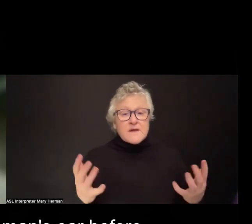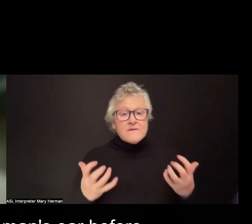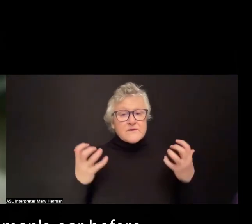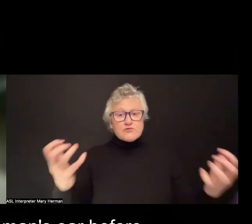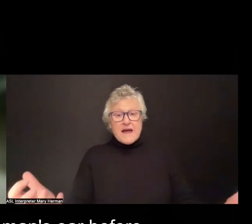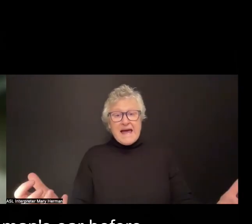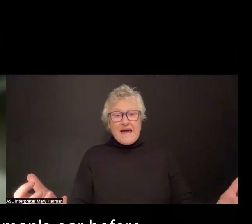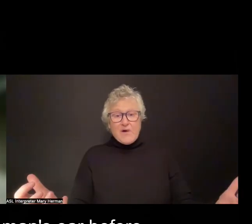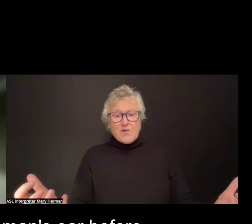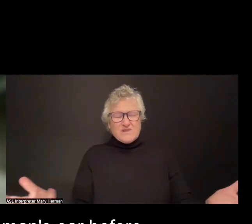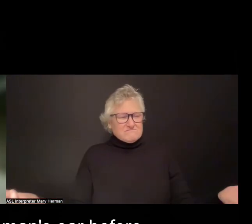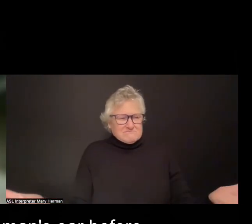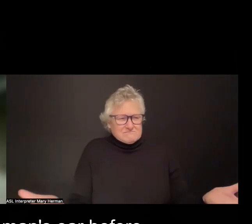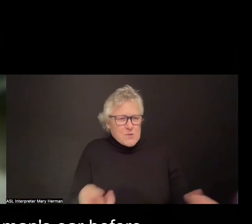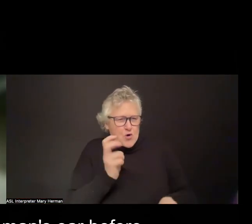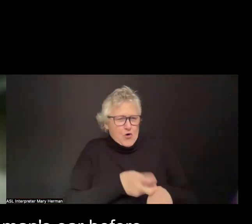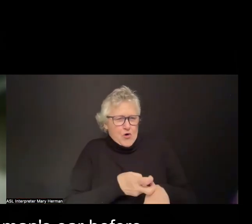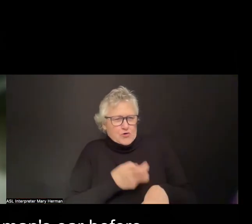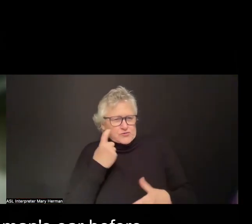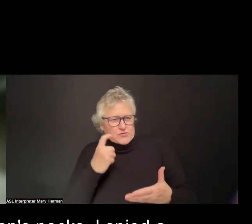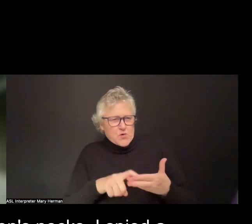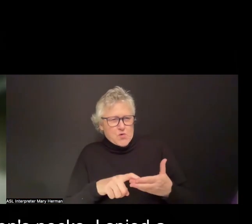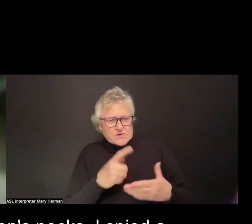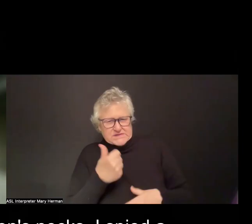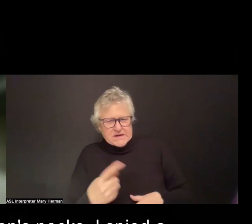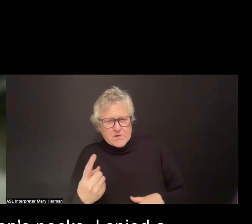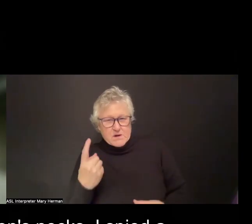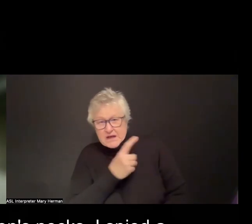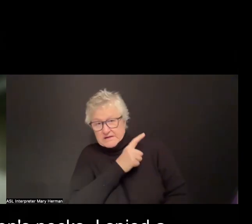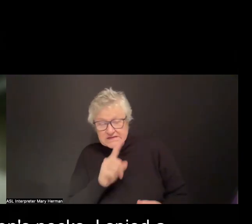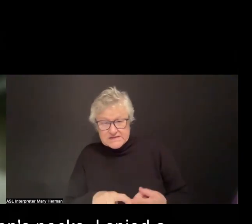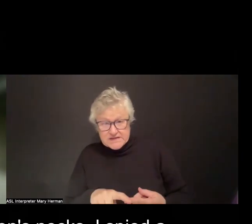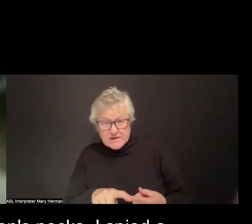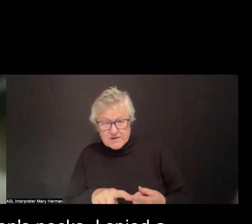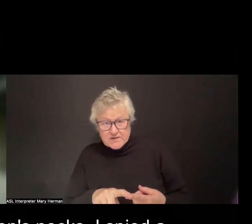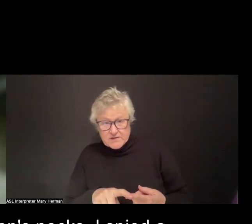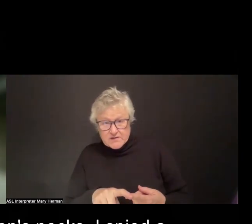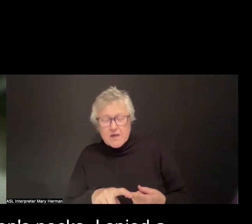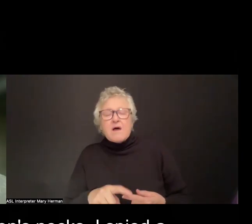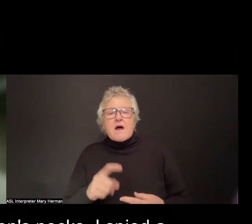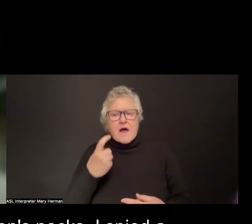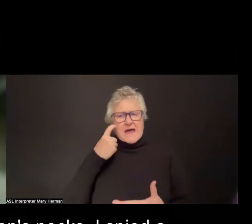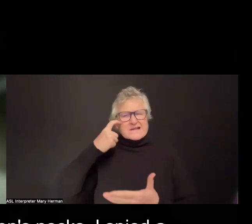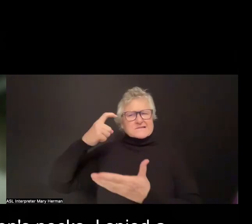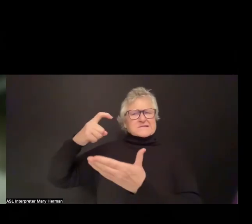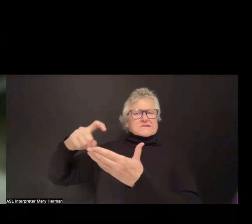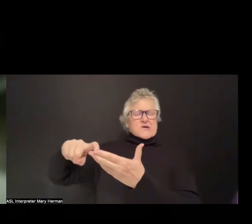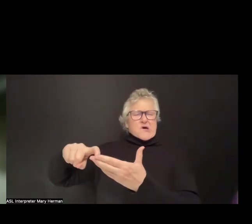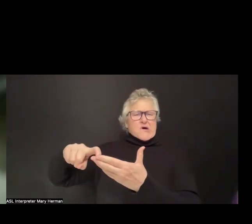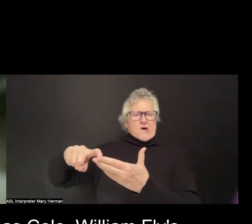old man's ear, before everyone shifted again, and in the gap between two women's necks I spied a beaten man limping up the church